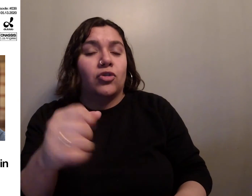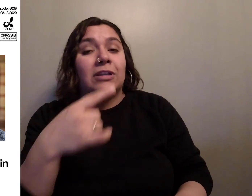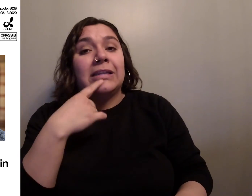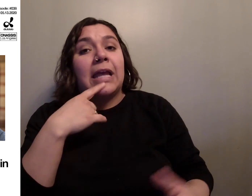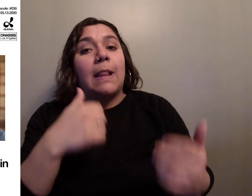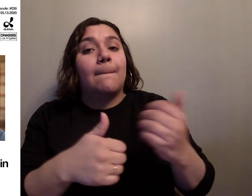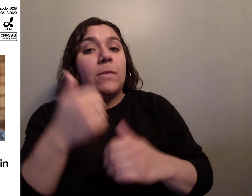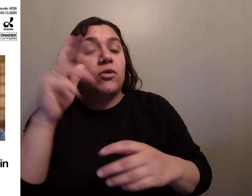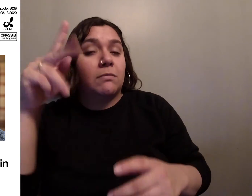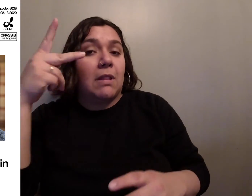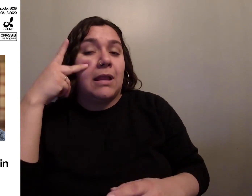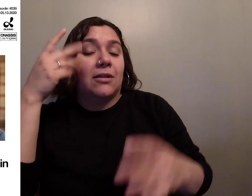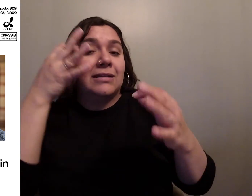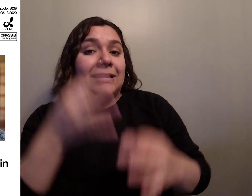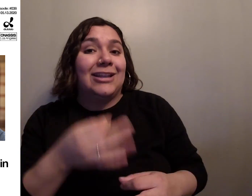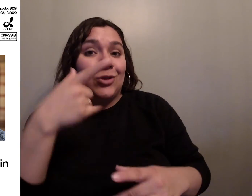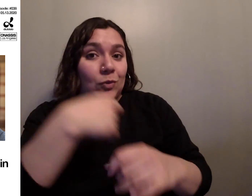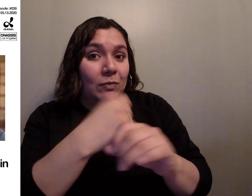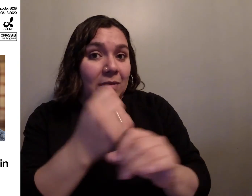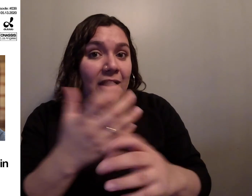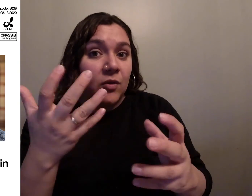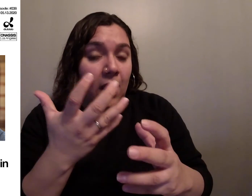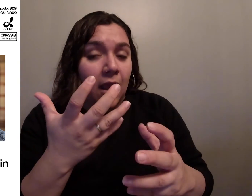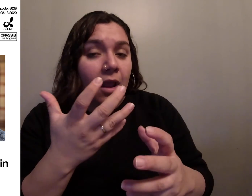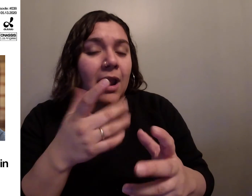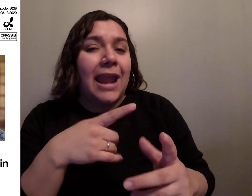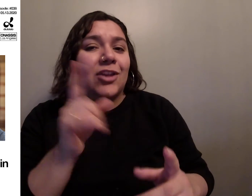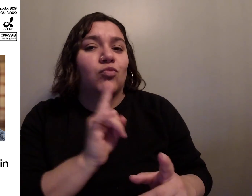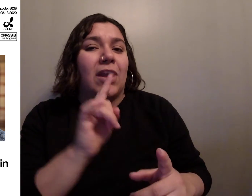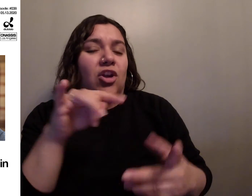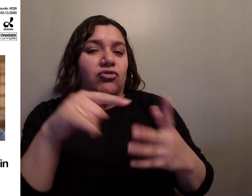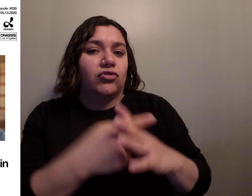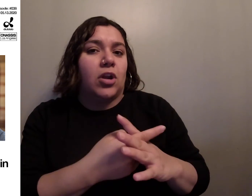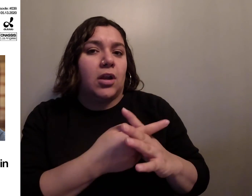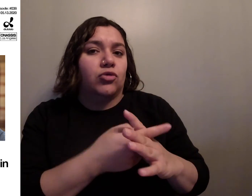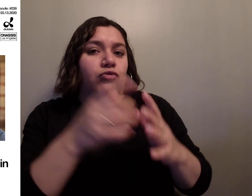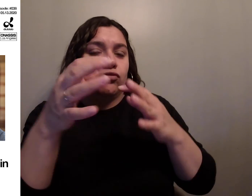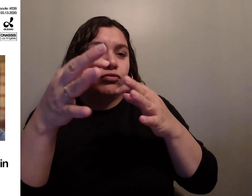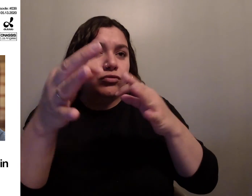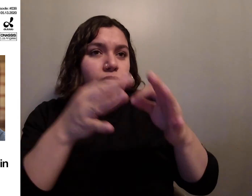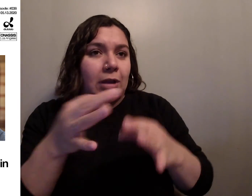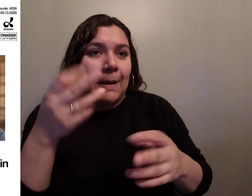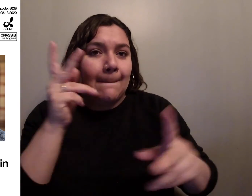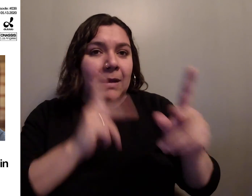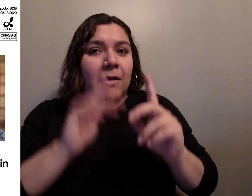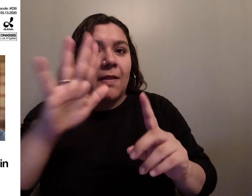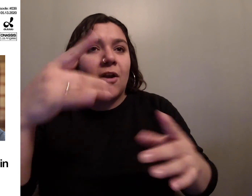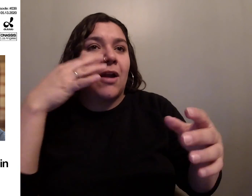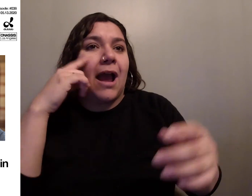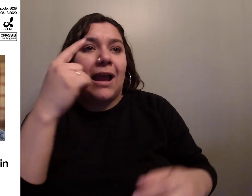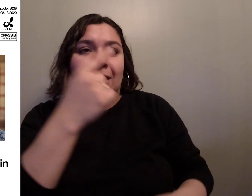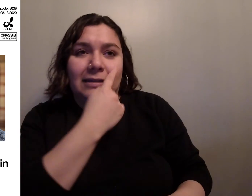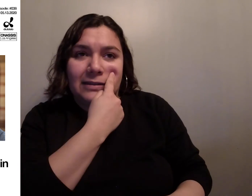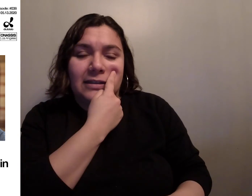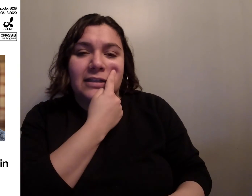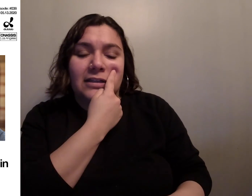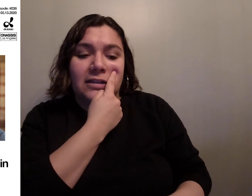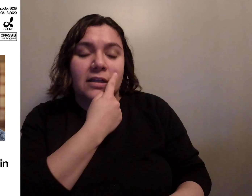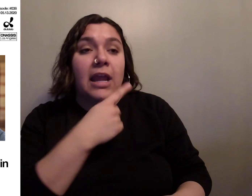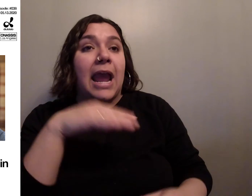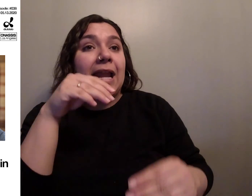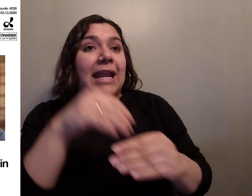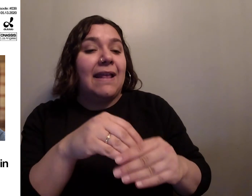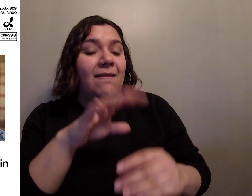by Wim Wenders, where he says the most political decision you make is where you direct